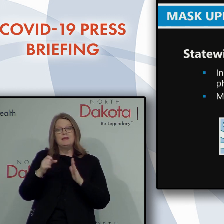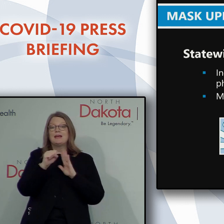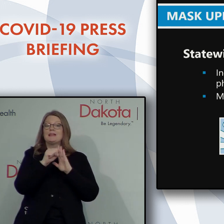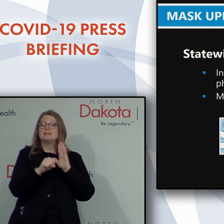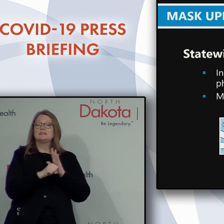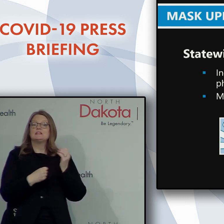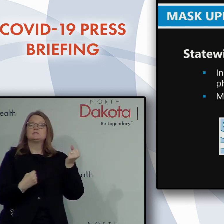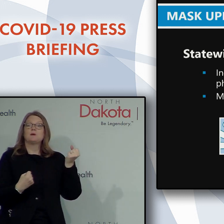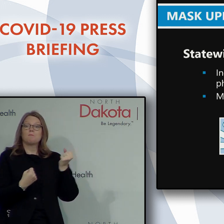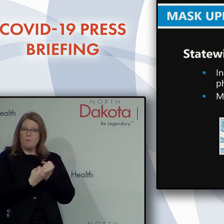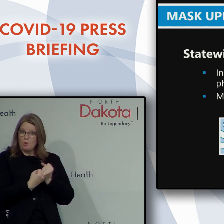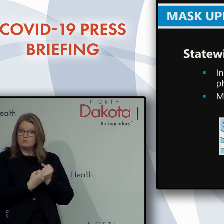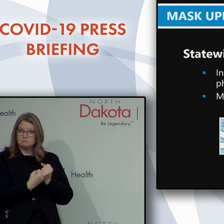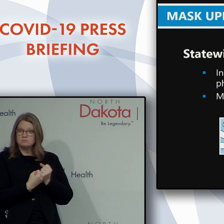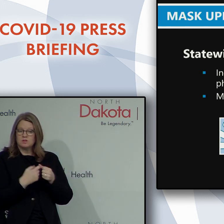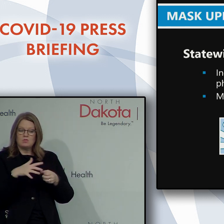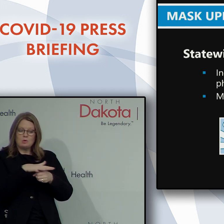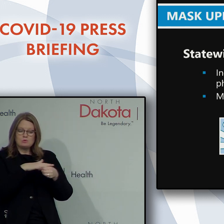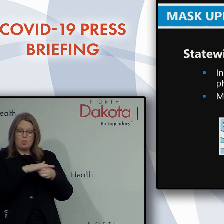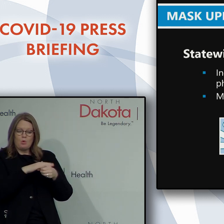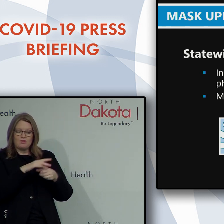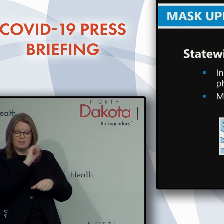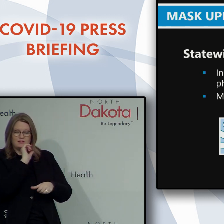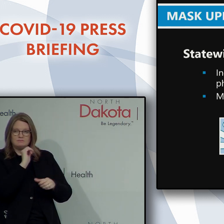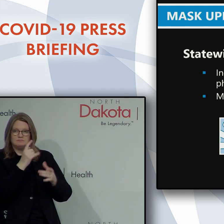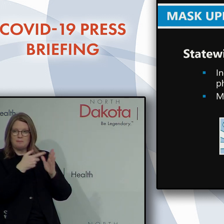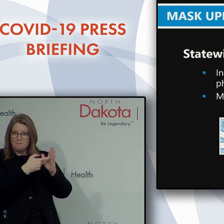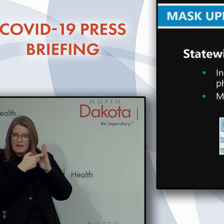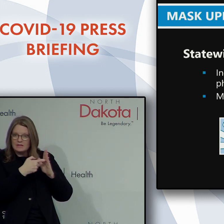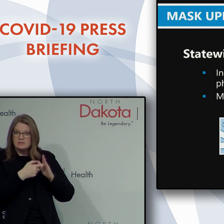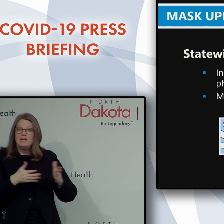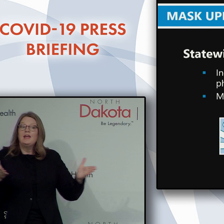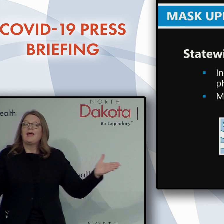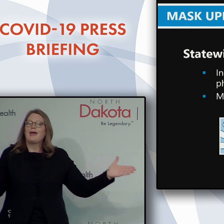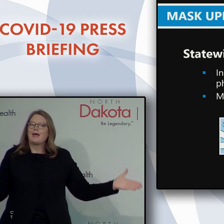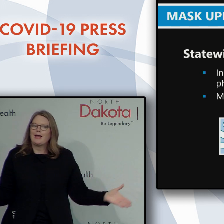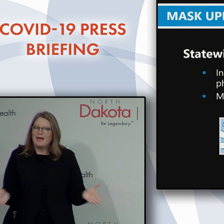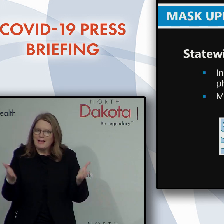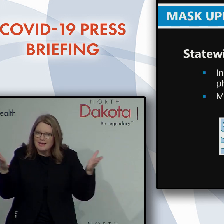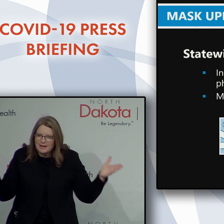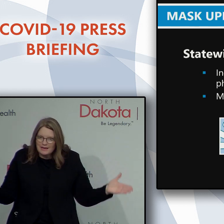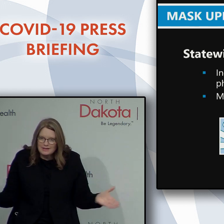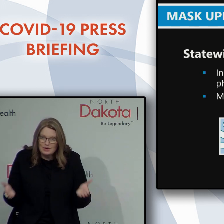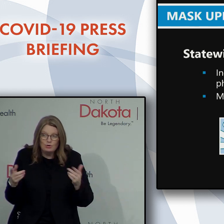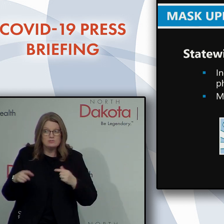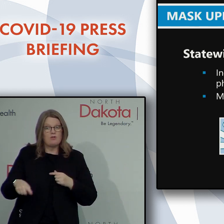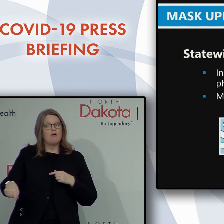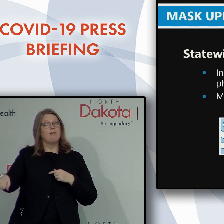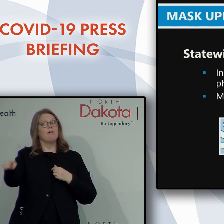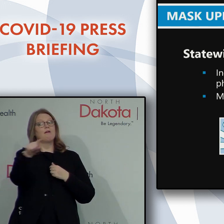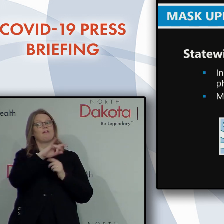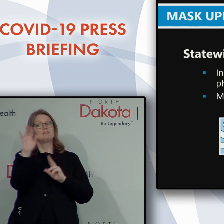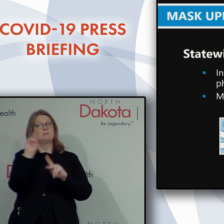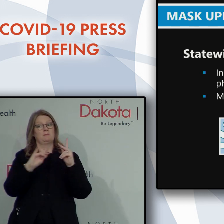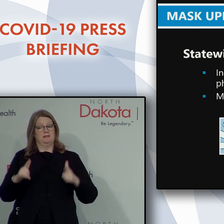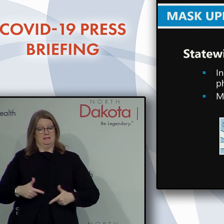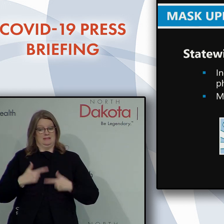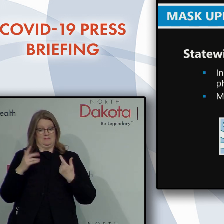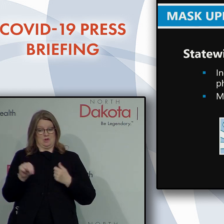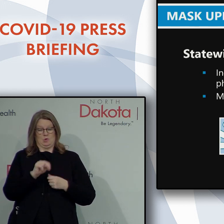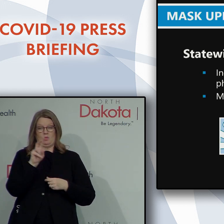those locally enacted protocols and strongly encourages North Dakotans, as we have throughout this entire pandemic,